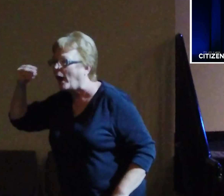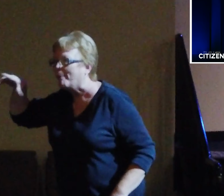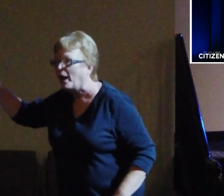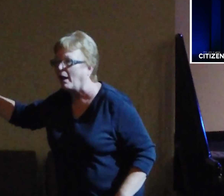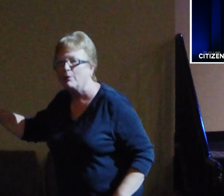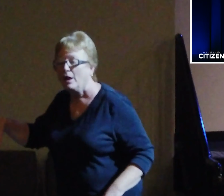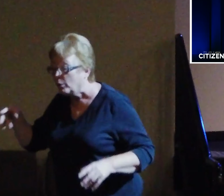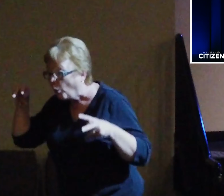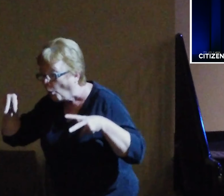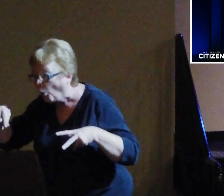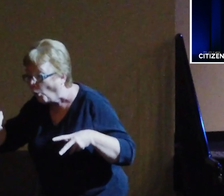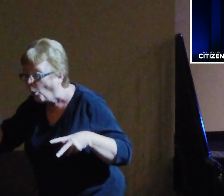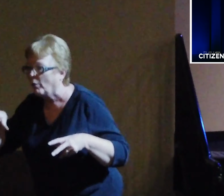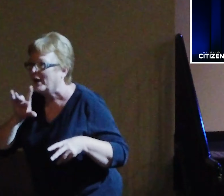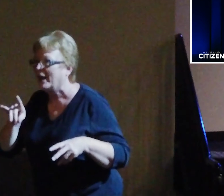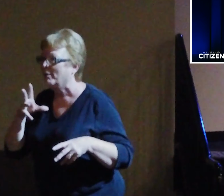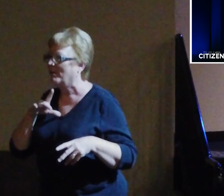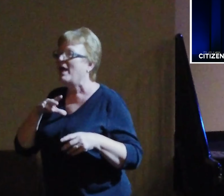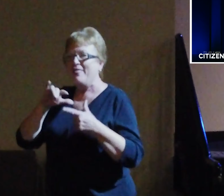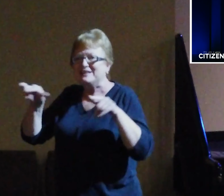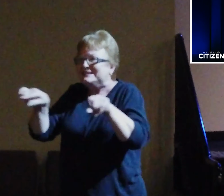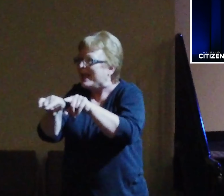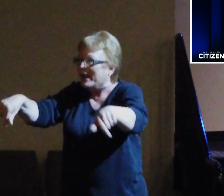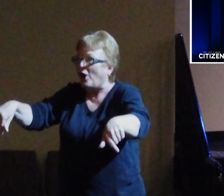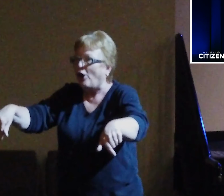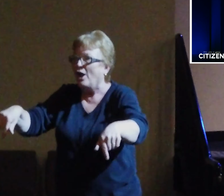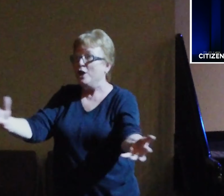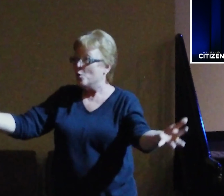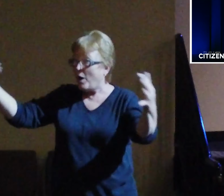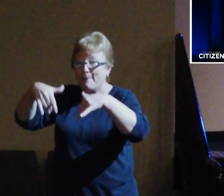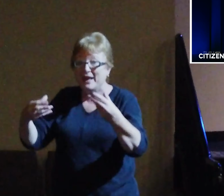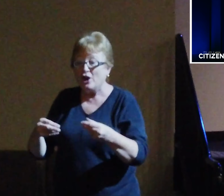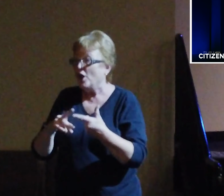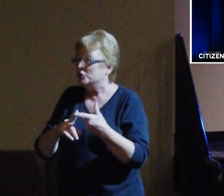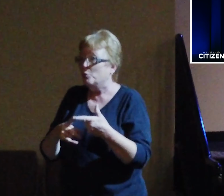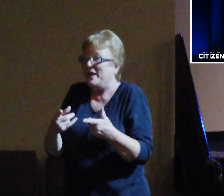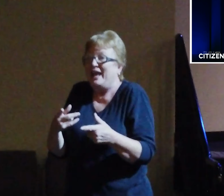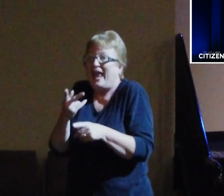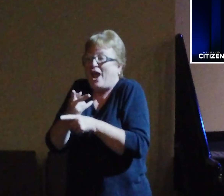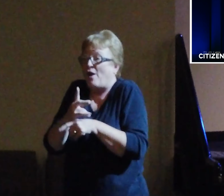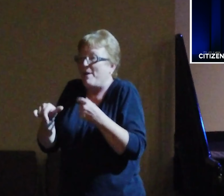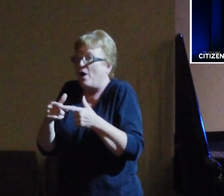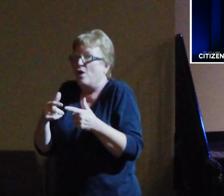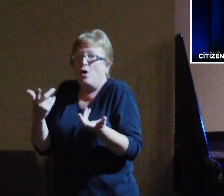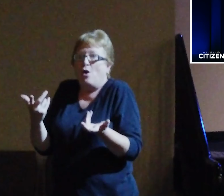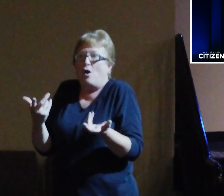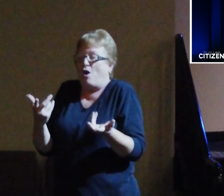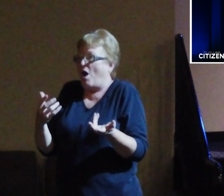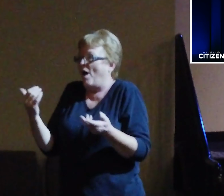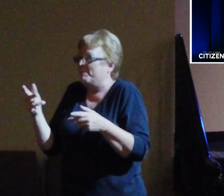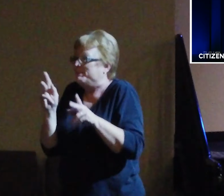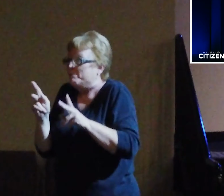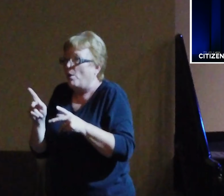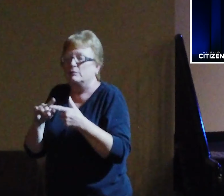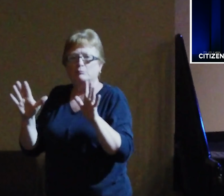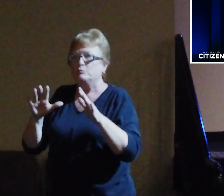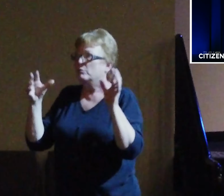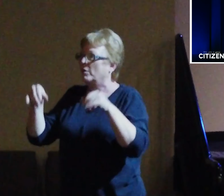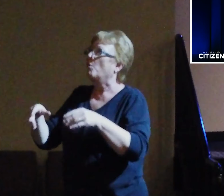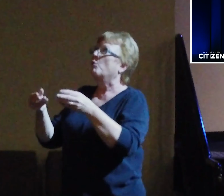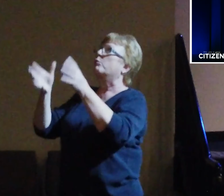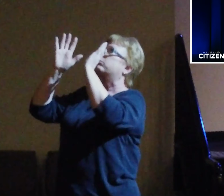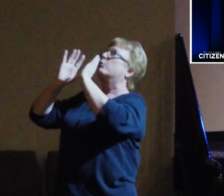together in this unique way. We have the glory of the cross and the beauty of our God to point to as we encounter his